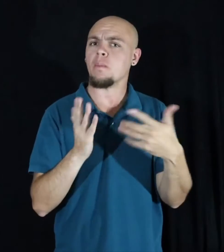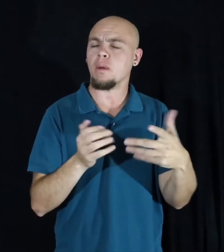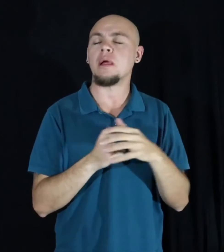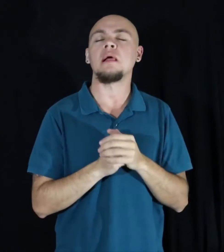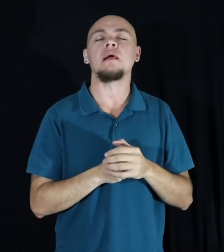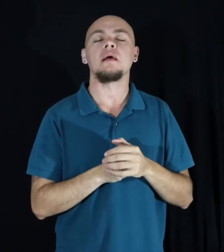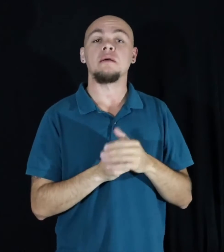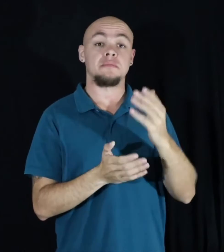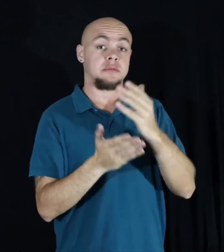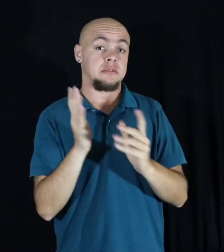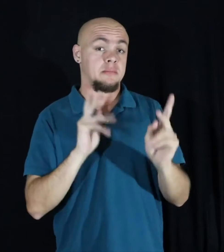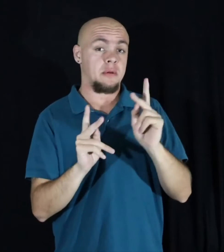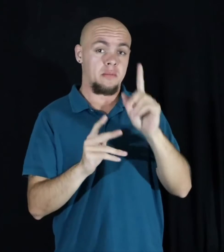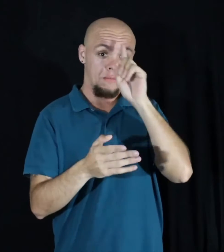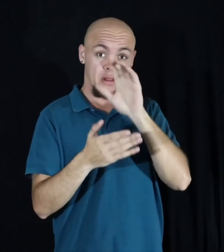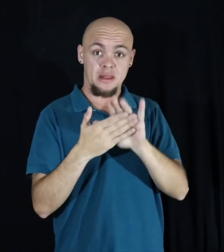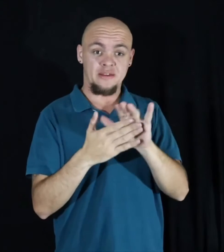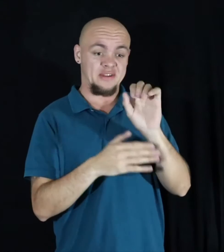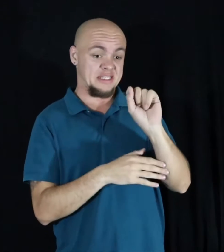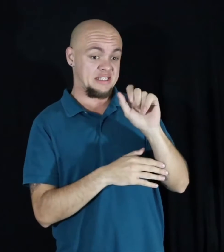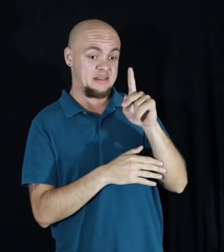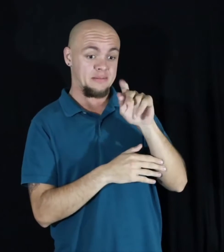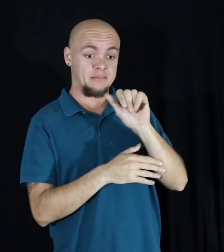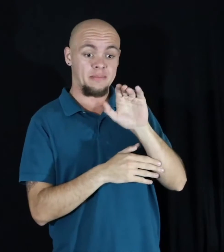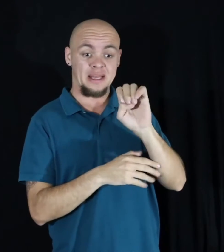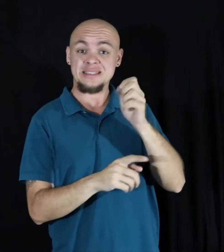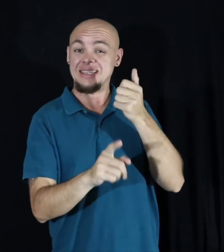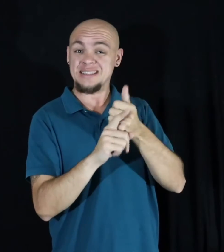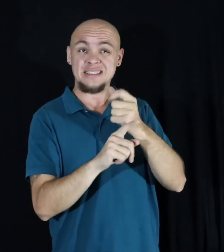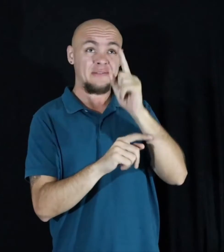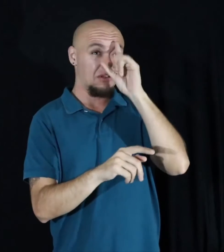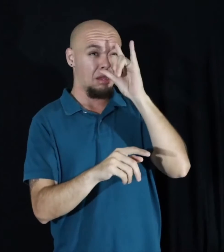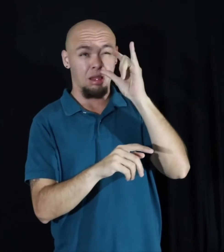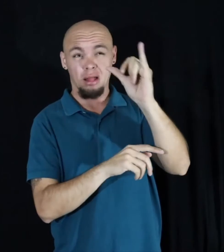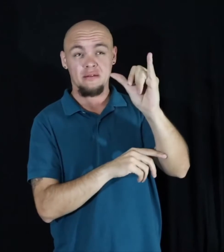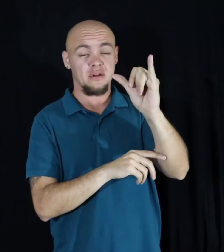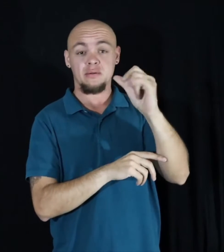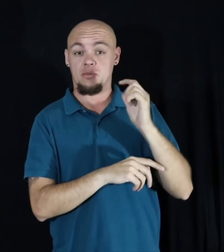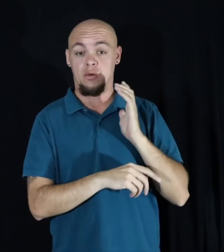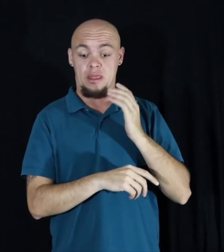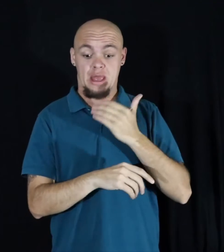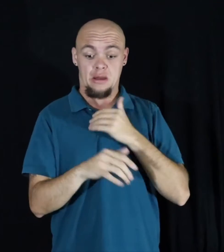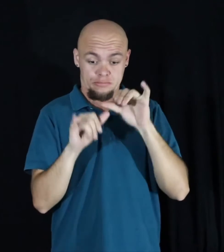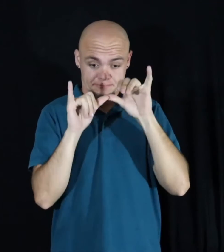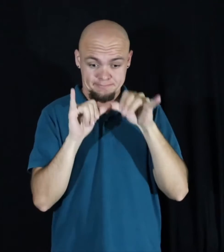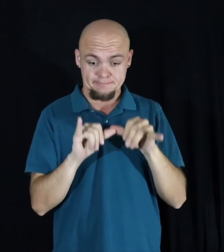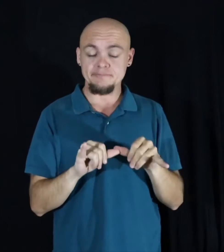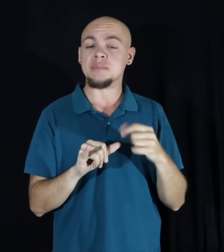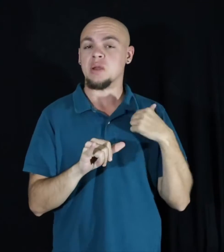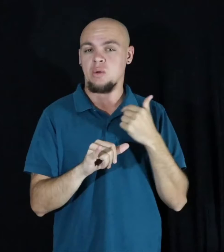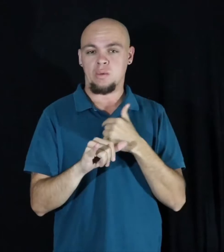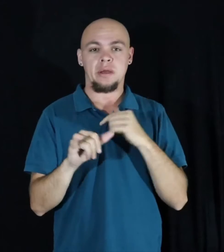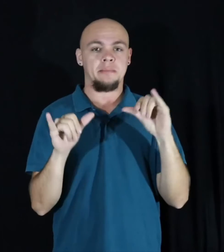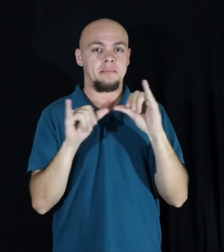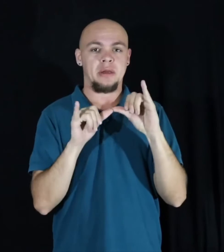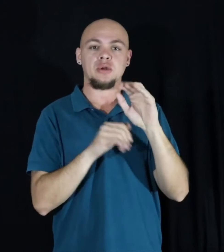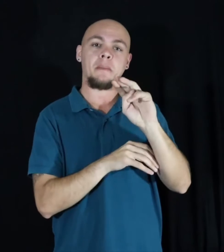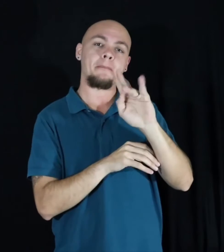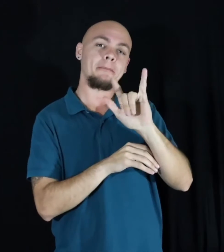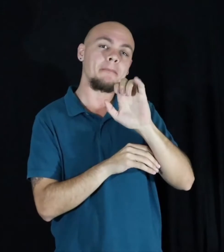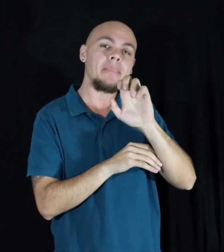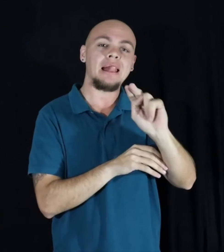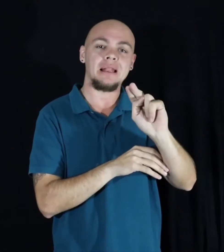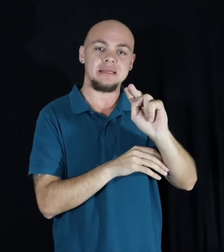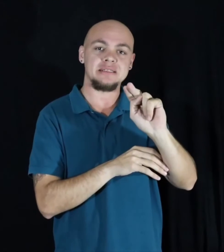some people believe that space is infinite. We, with our instruments, we can measure billions of light